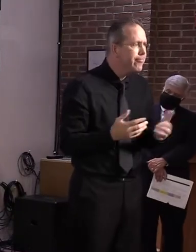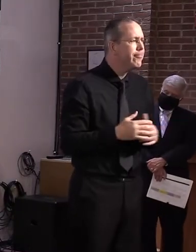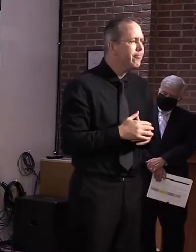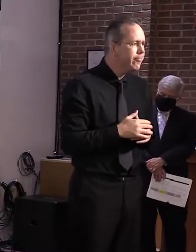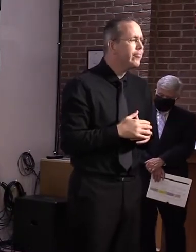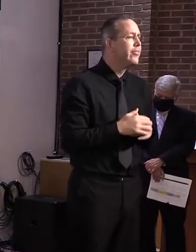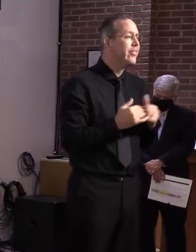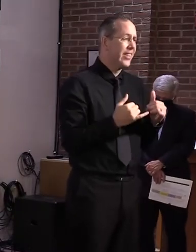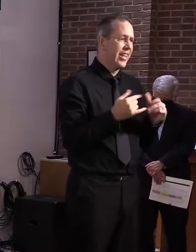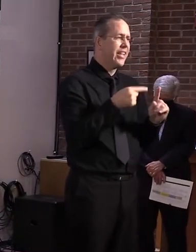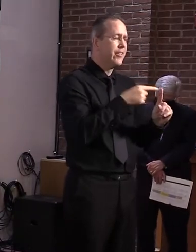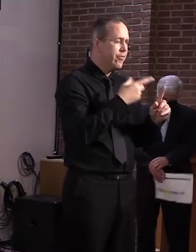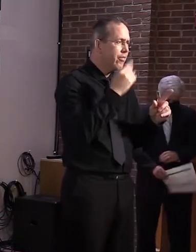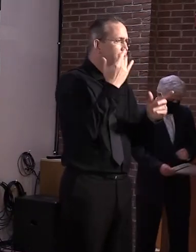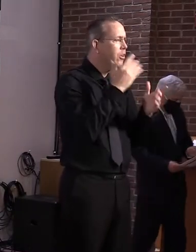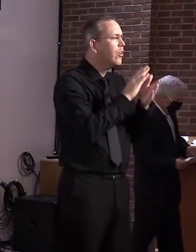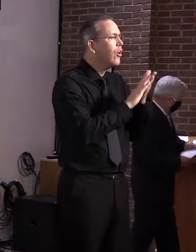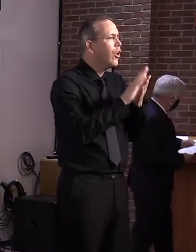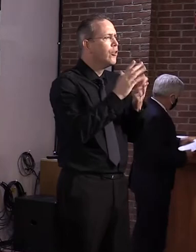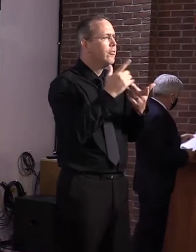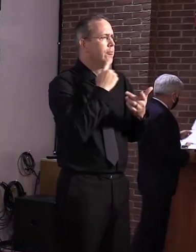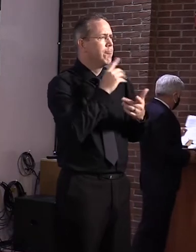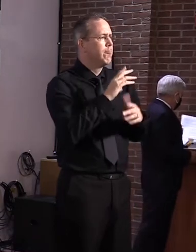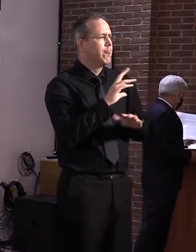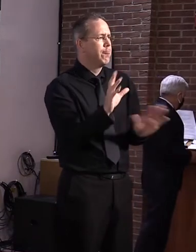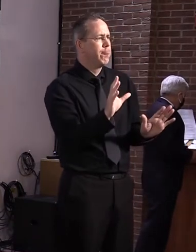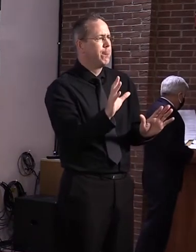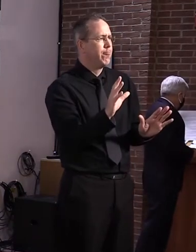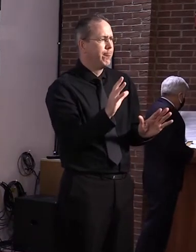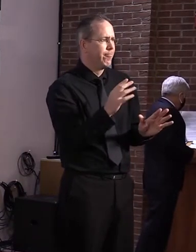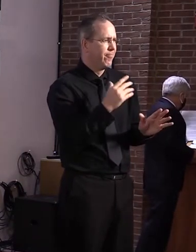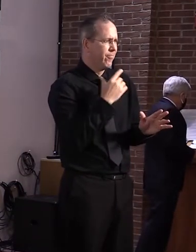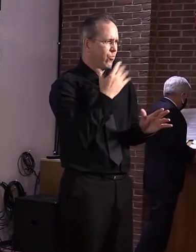we build our cost structure with the faculty and the staff.